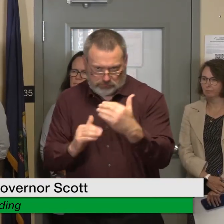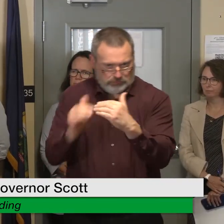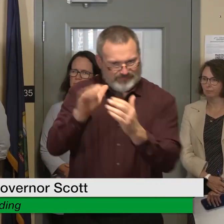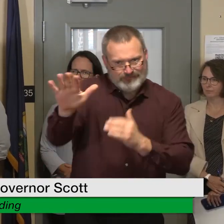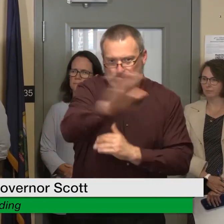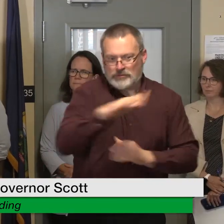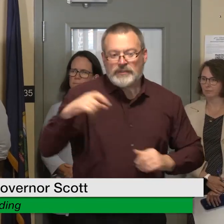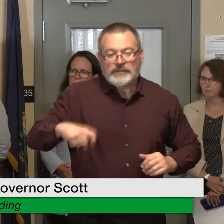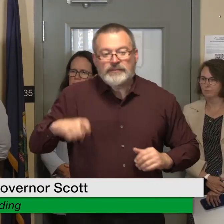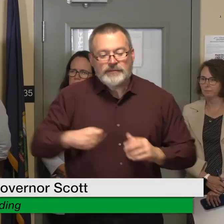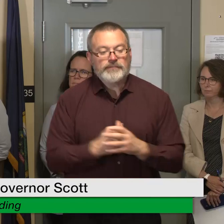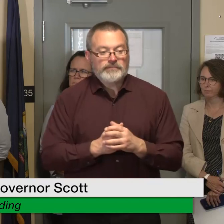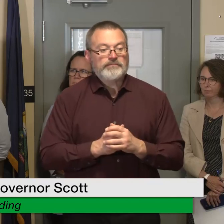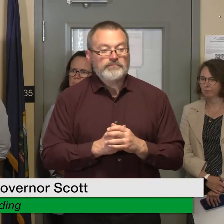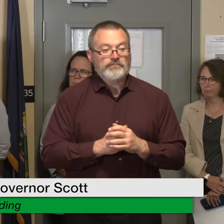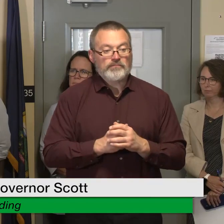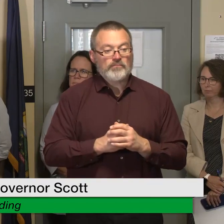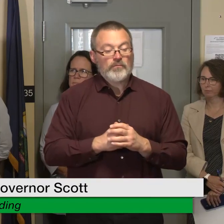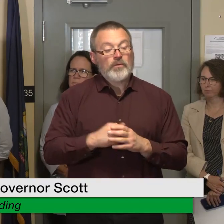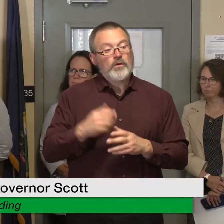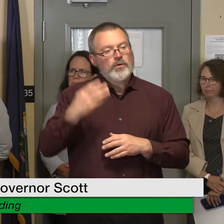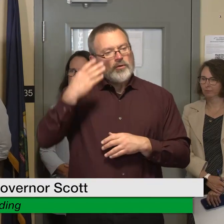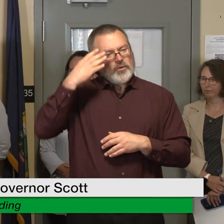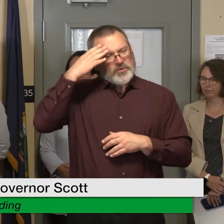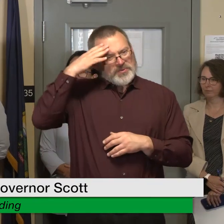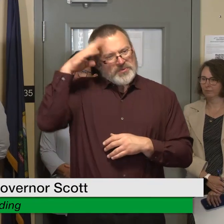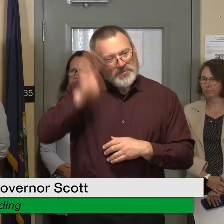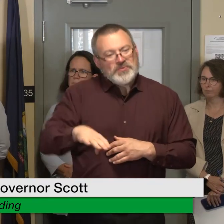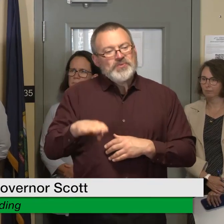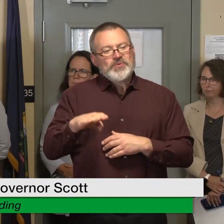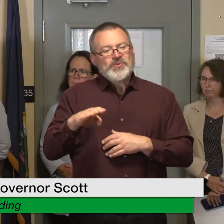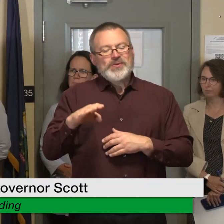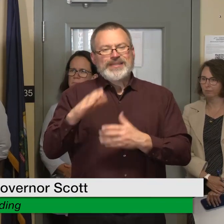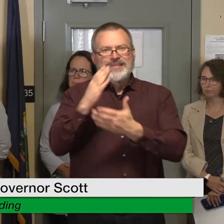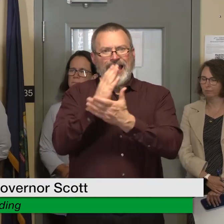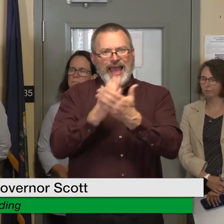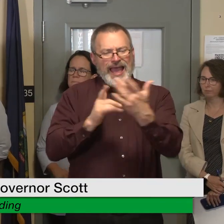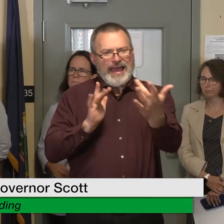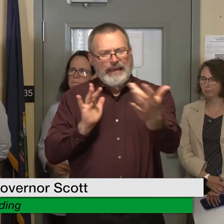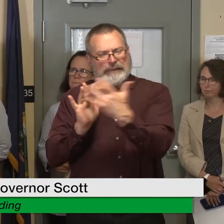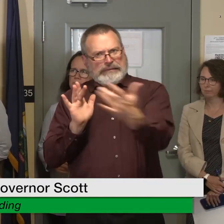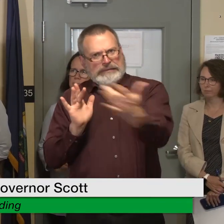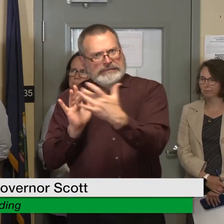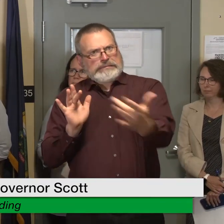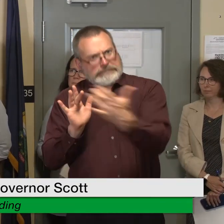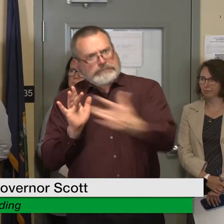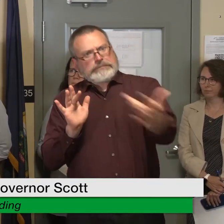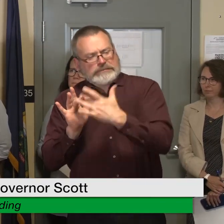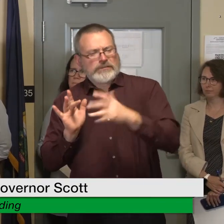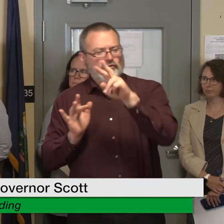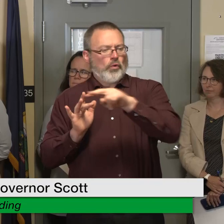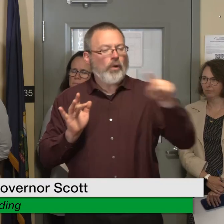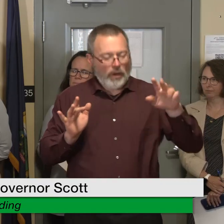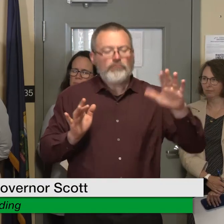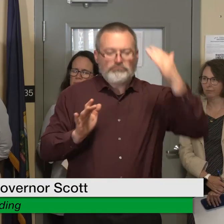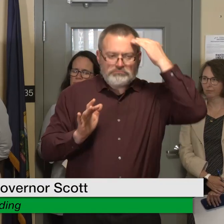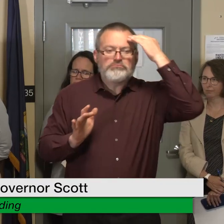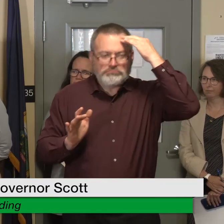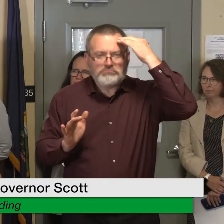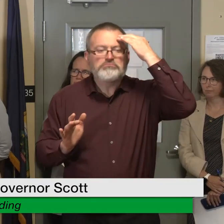We are aware of some reported difficulties in reaching 211, especially in areas of high volume